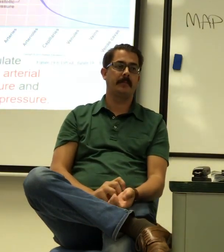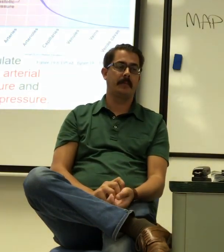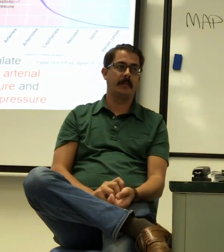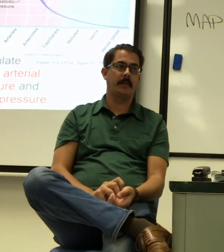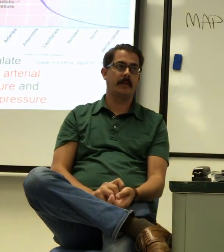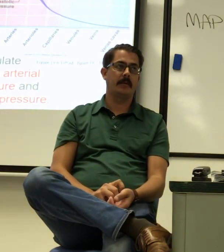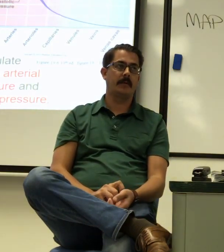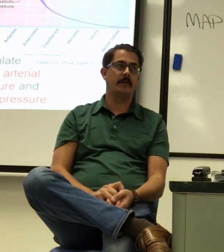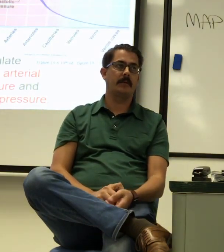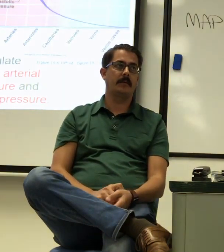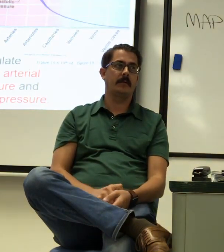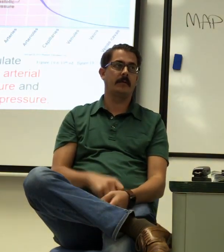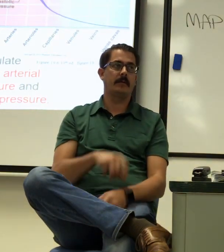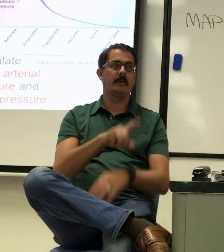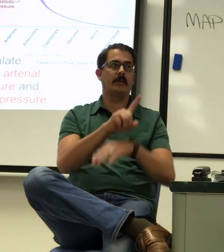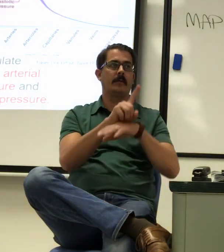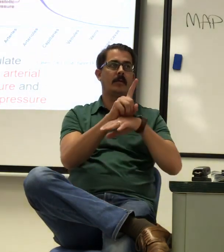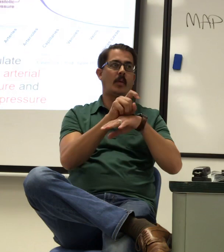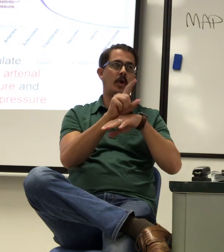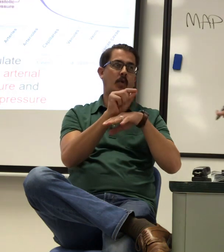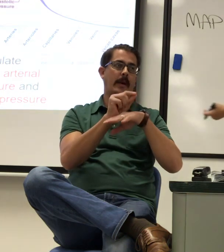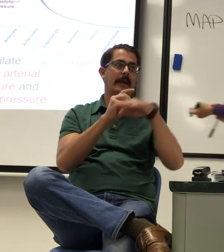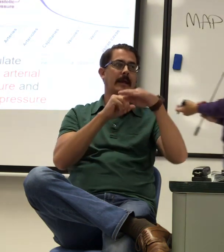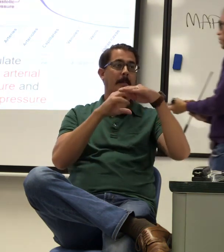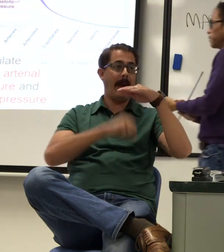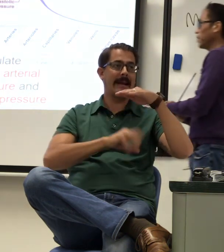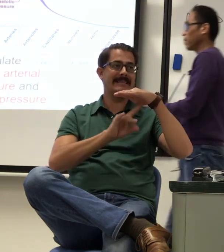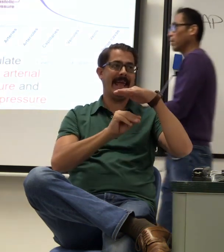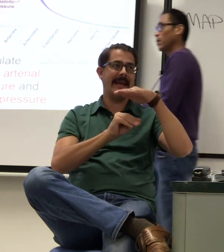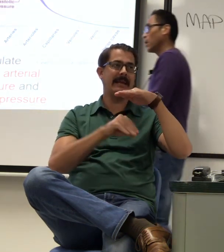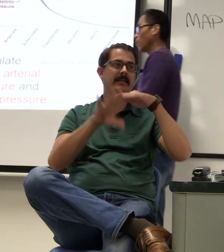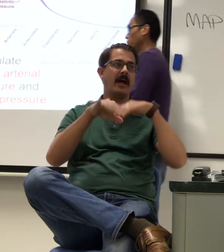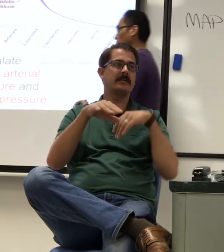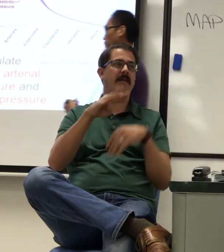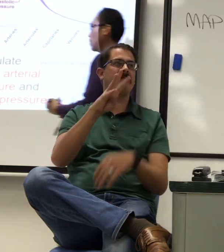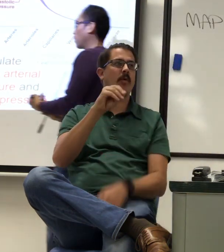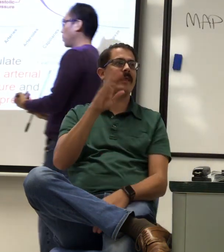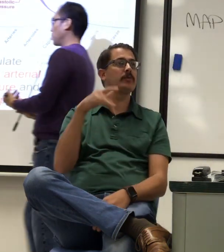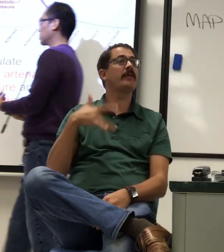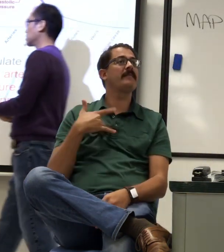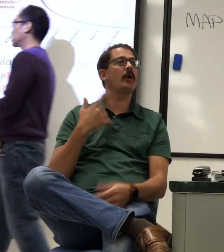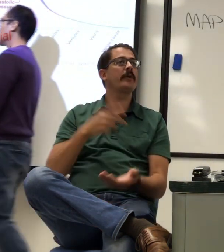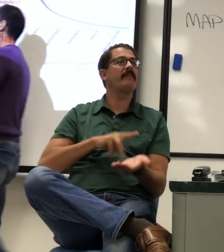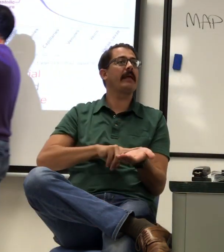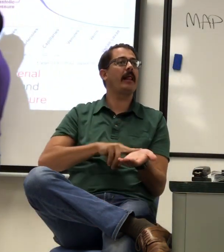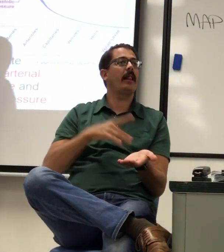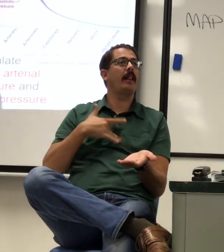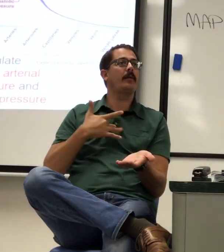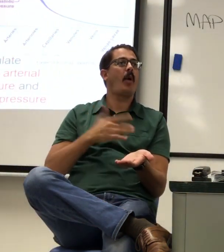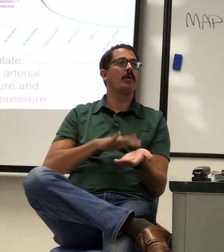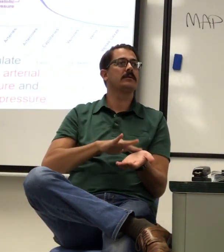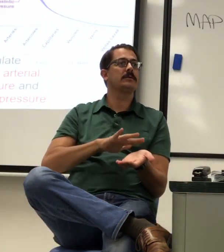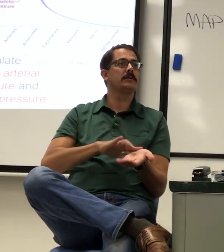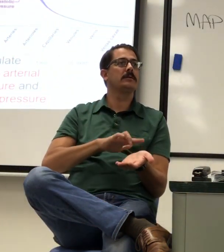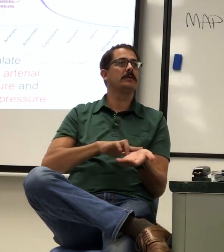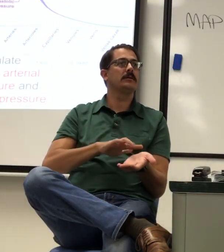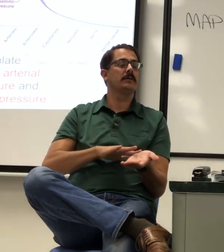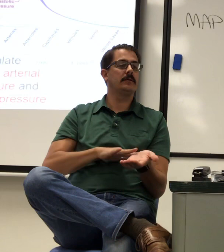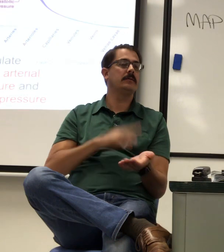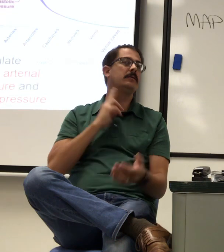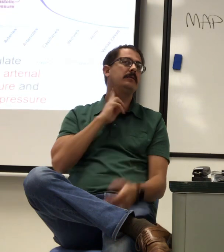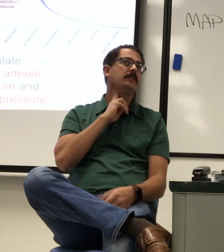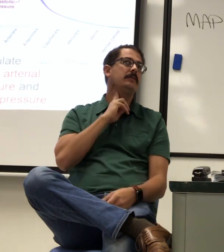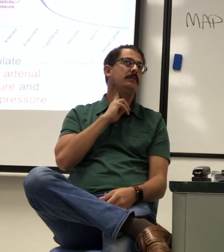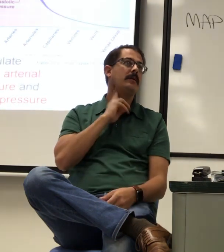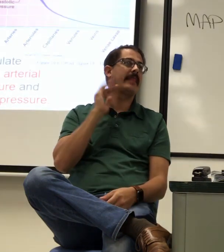So in our case, about 40. And that's what you feel when you feel a pulse. When you palpate the pulse,